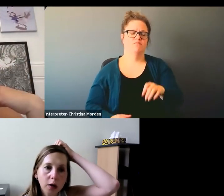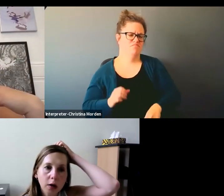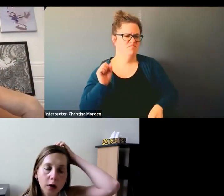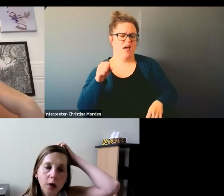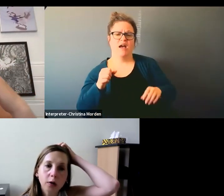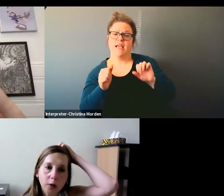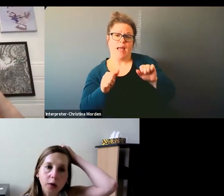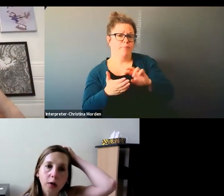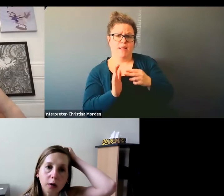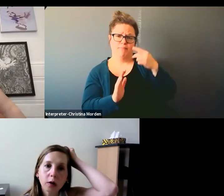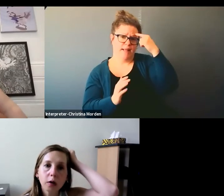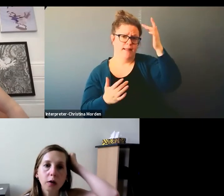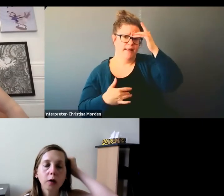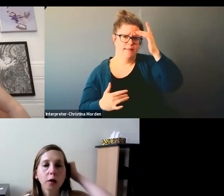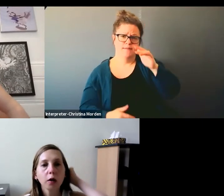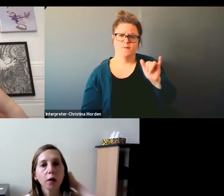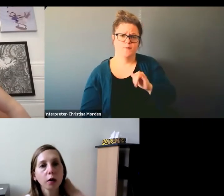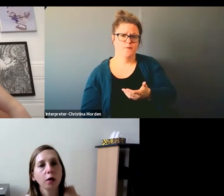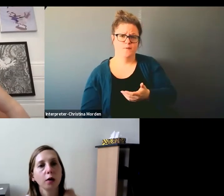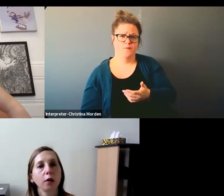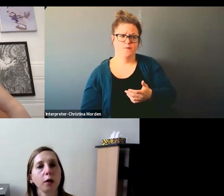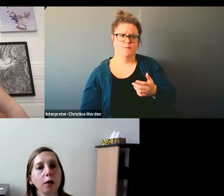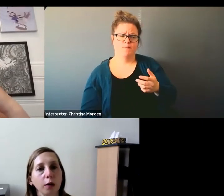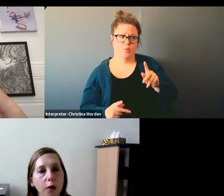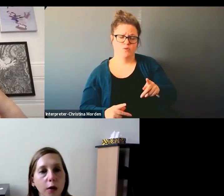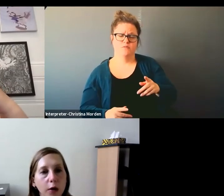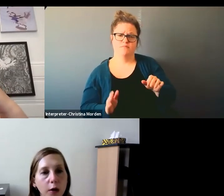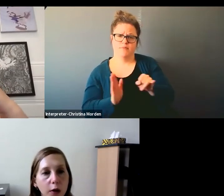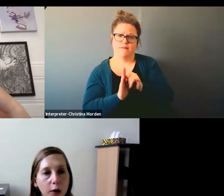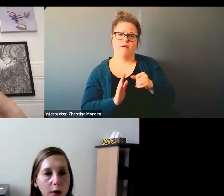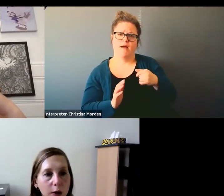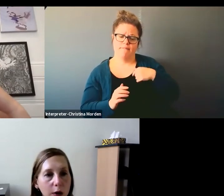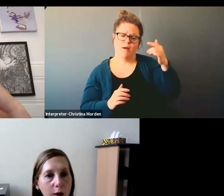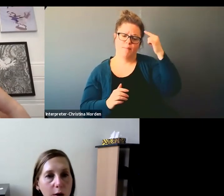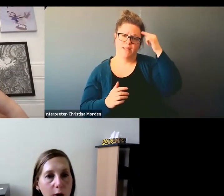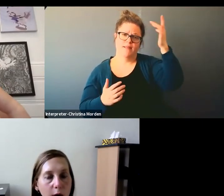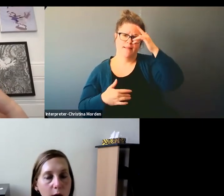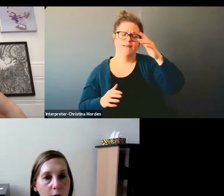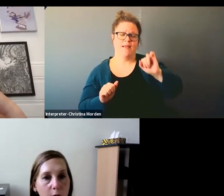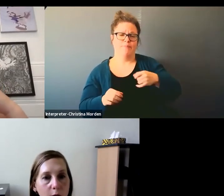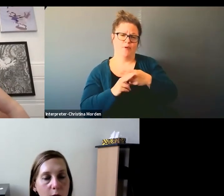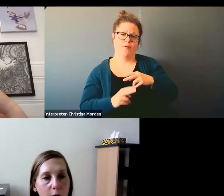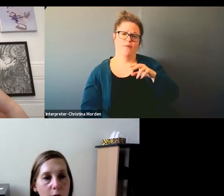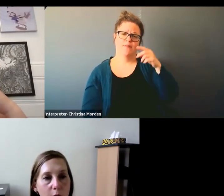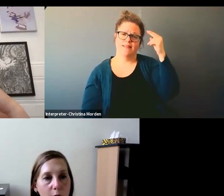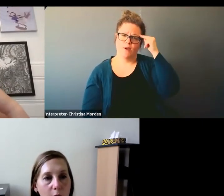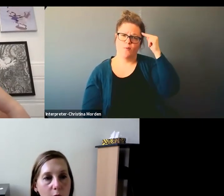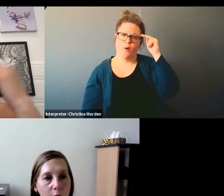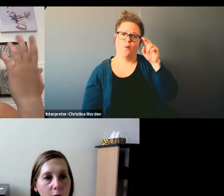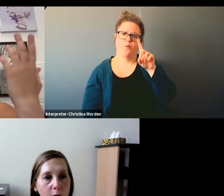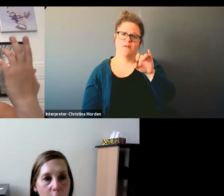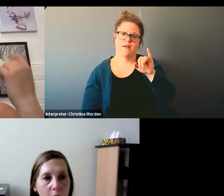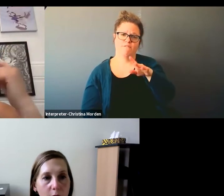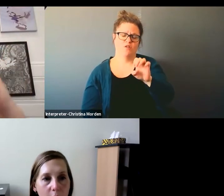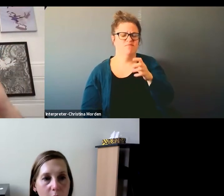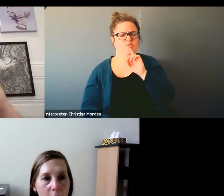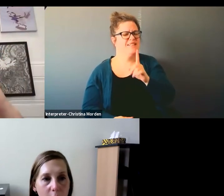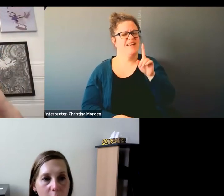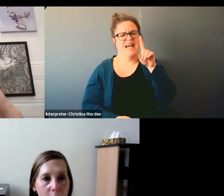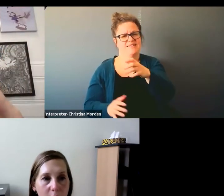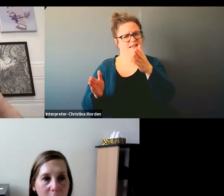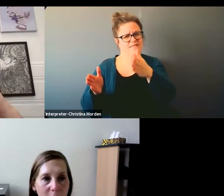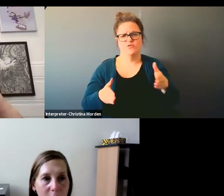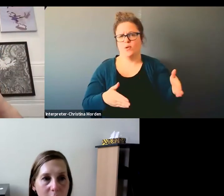as well. You know, we're also part of the neurodiversity movement. But yeah, it's just really important to check with the individual because everyone's